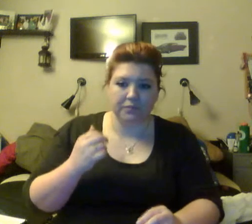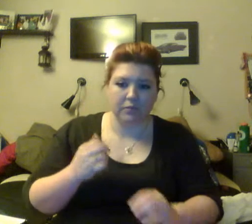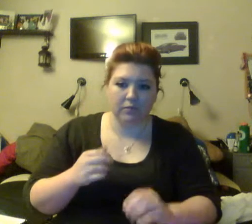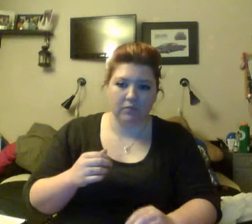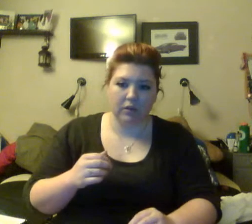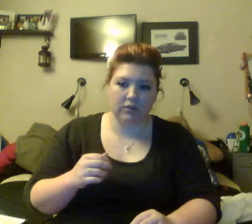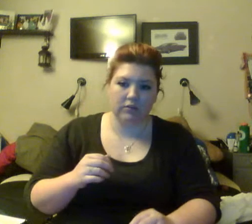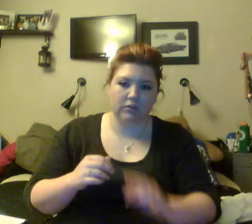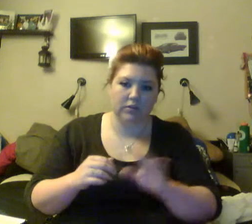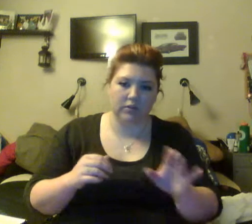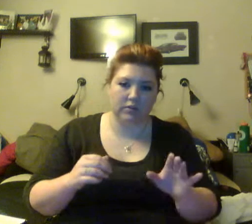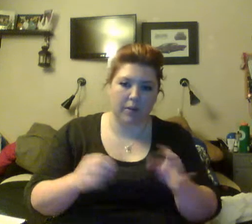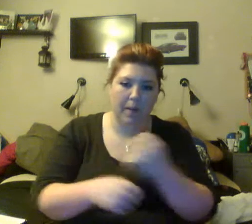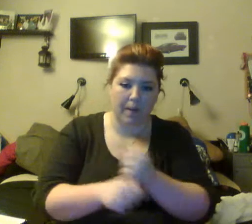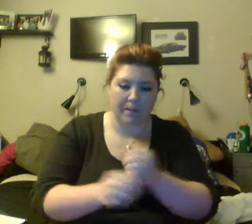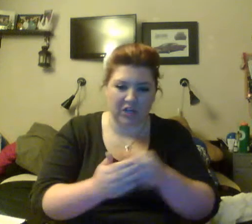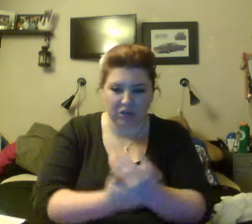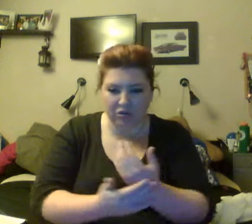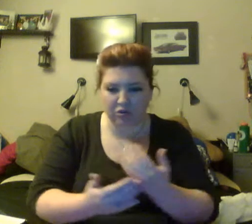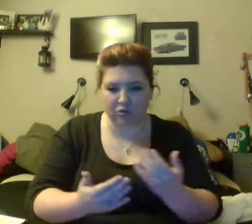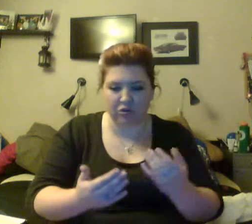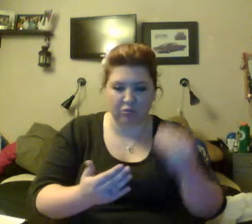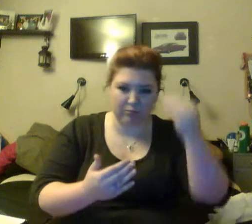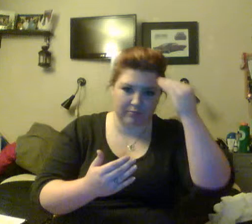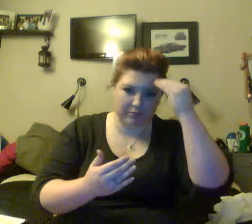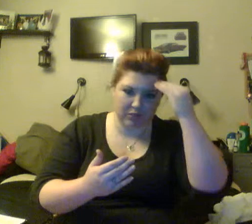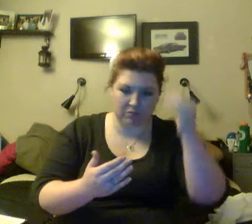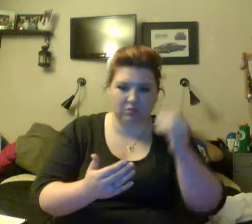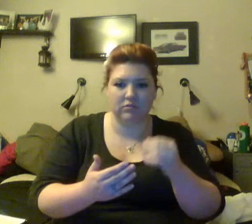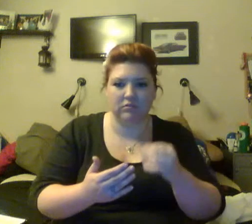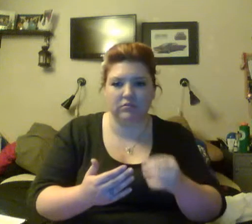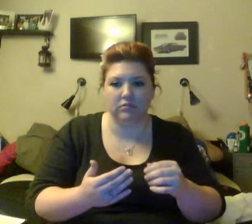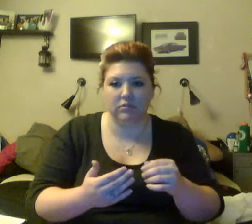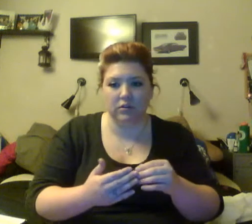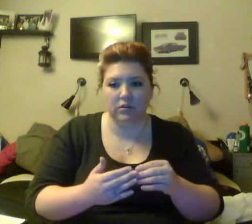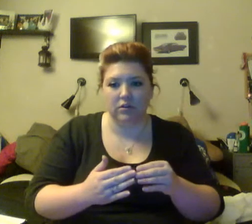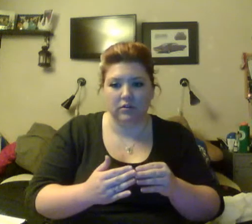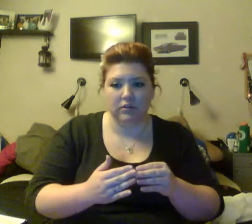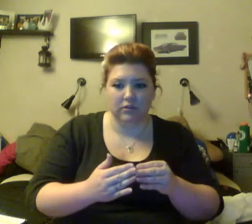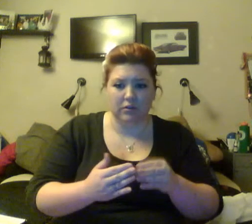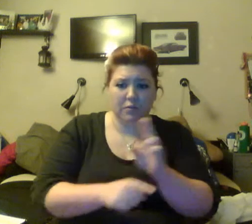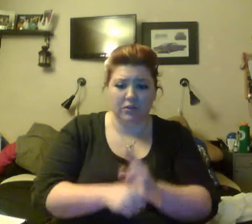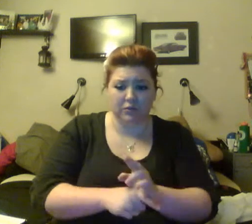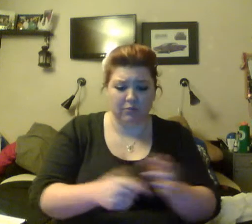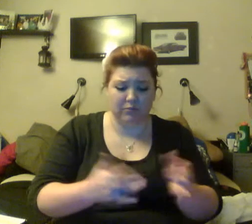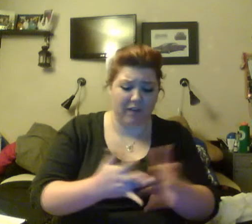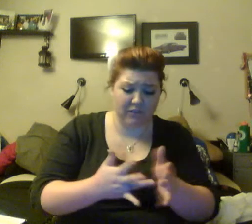a new body of knowledge with their report. So even, just thinking about using that with freshman students on a skills level, you really